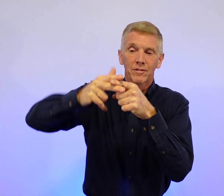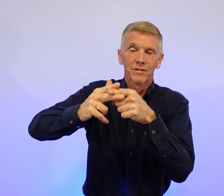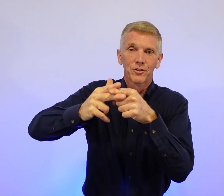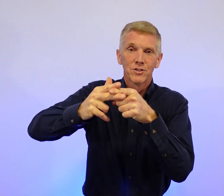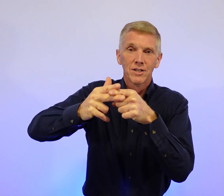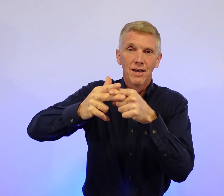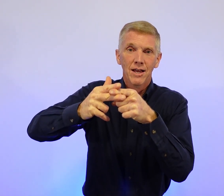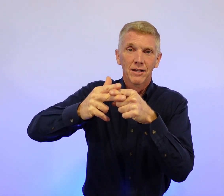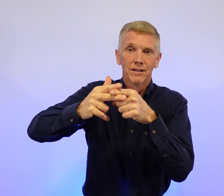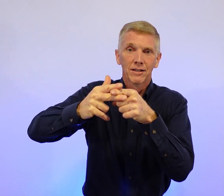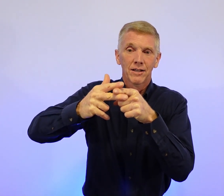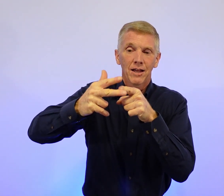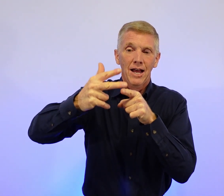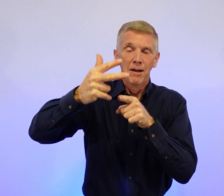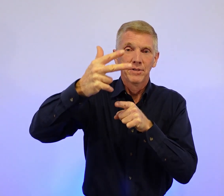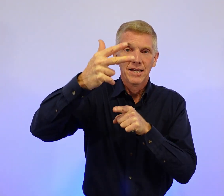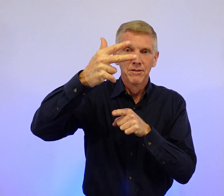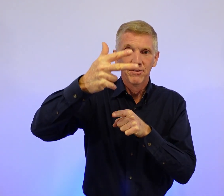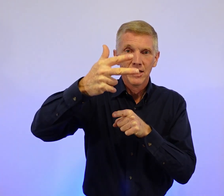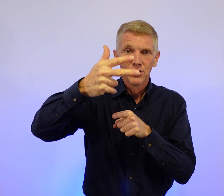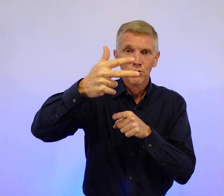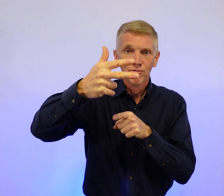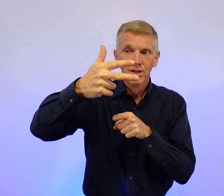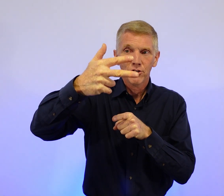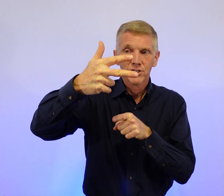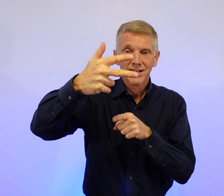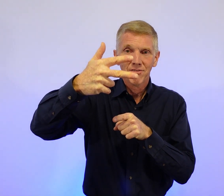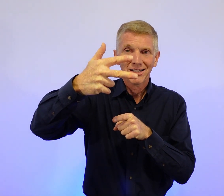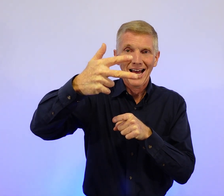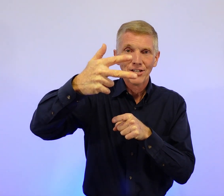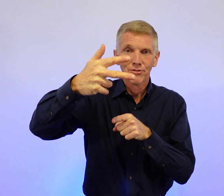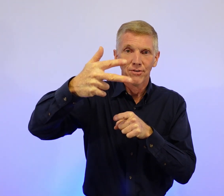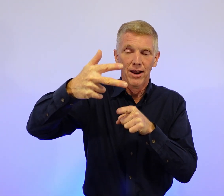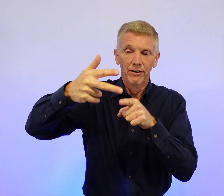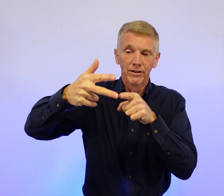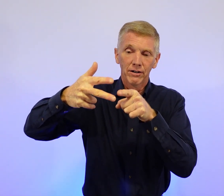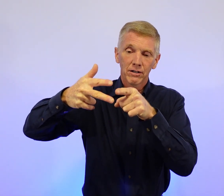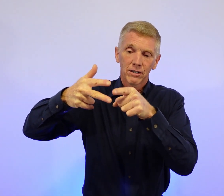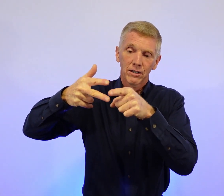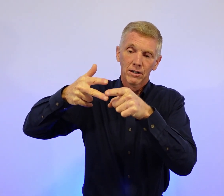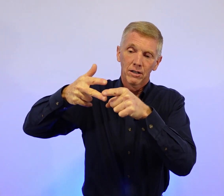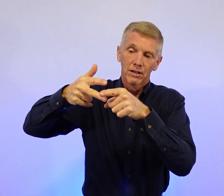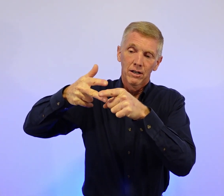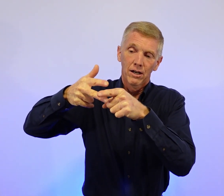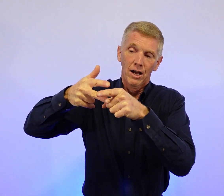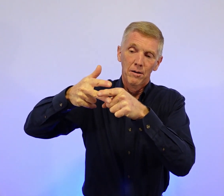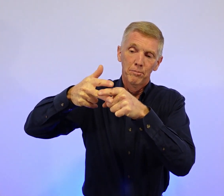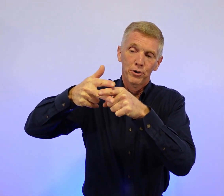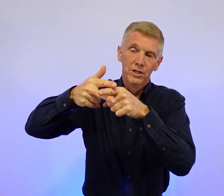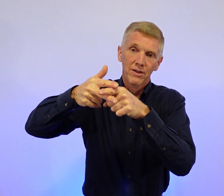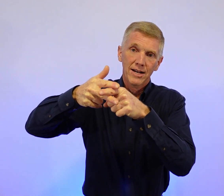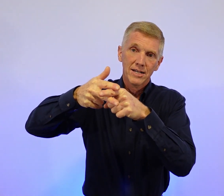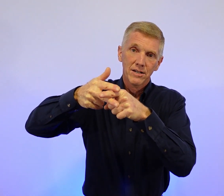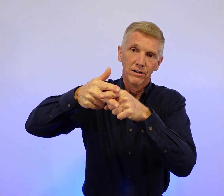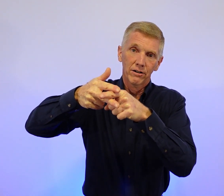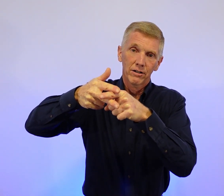Do you see that? I'm taking these 2 fingers, this is kind of a classifier here. I'm putting that here,